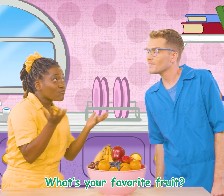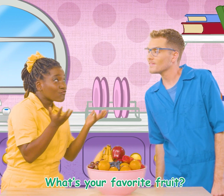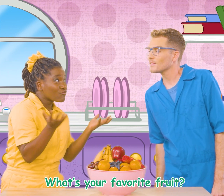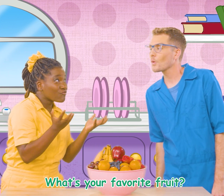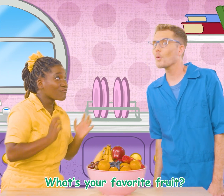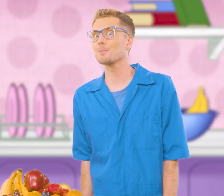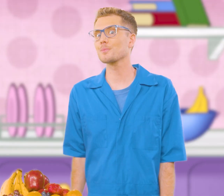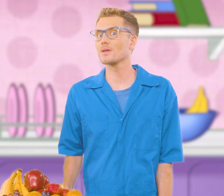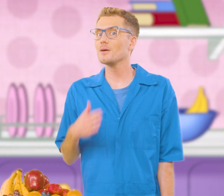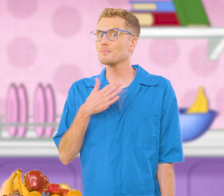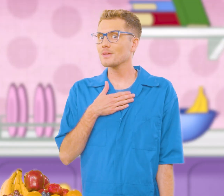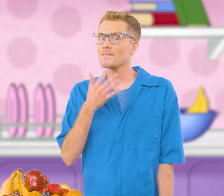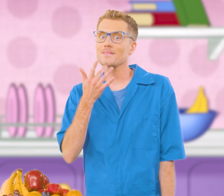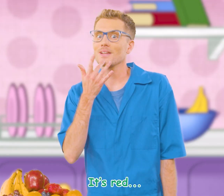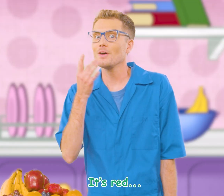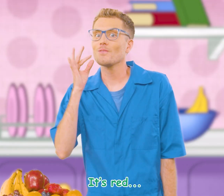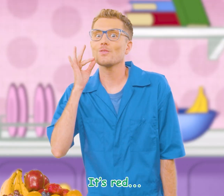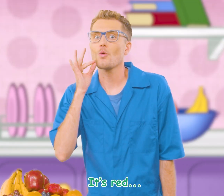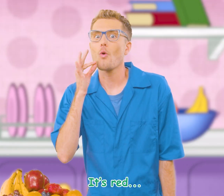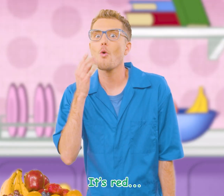fruit? It's red.